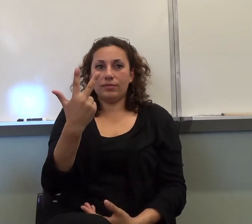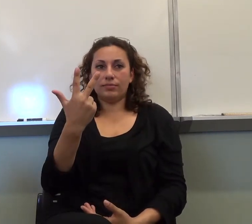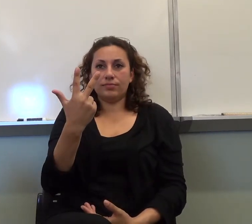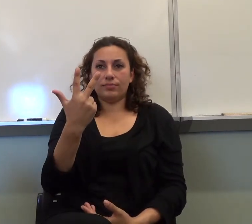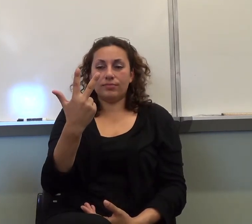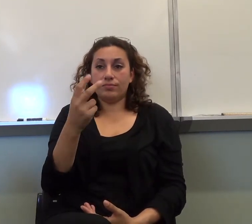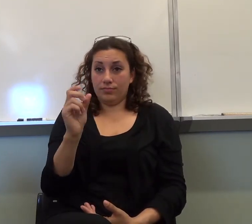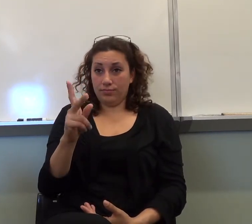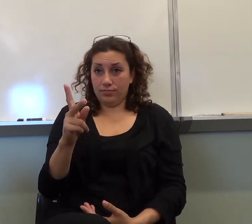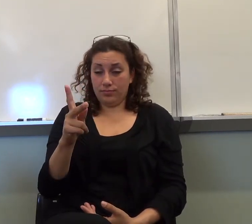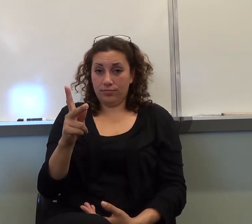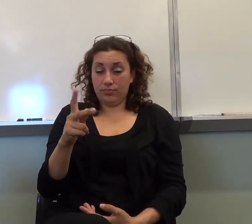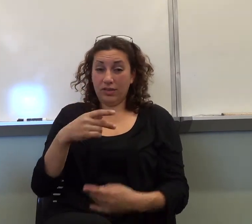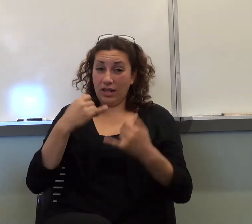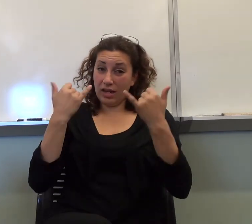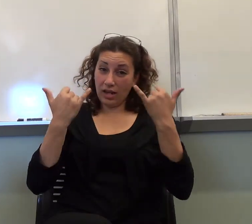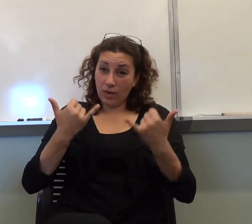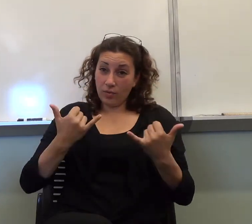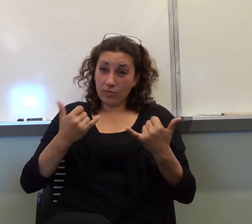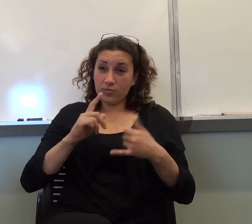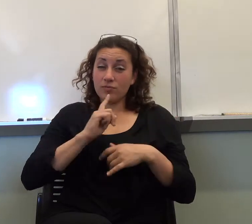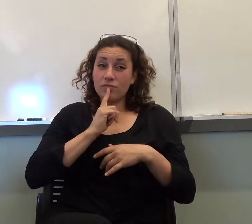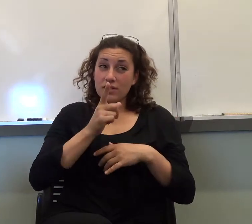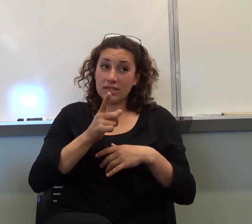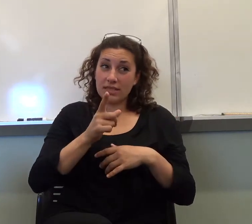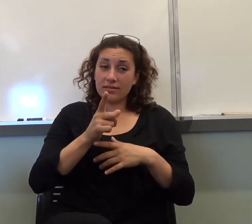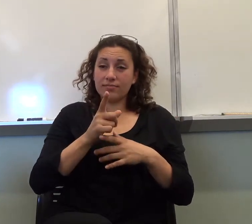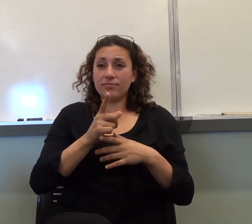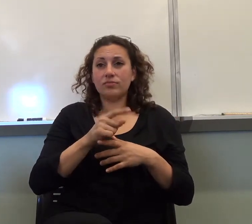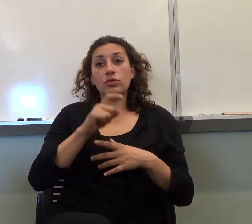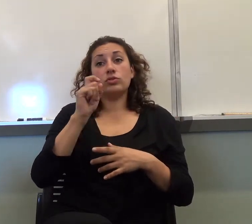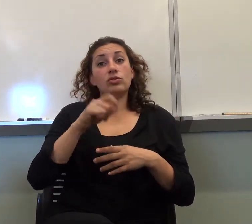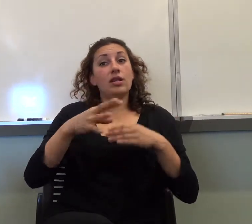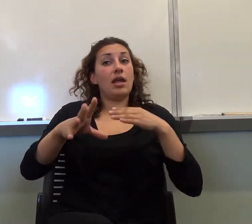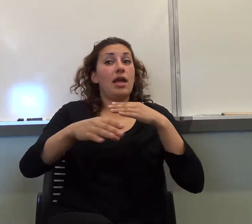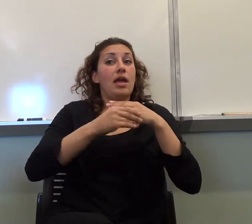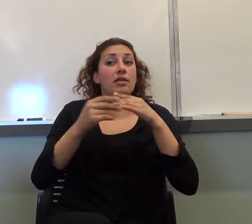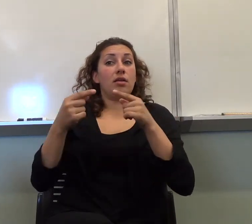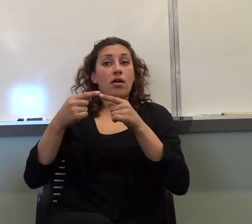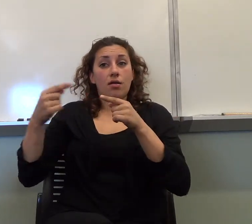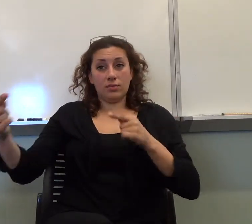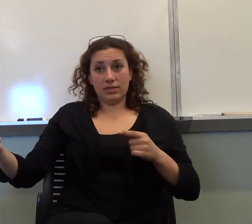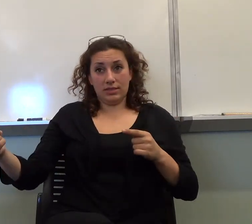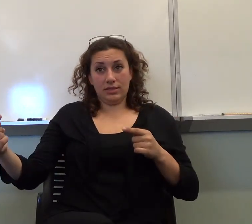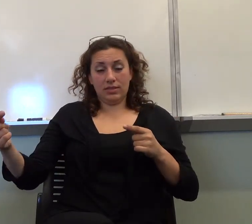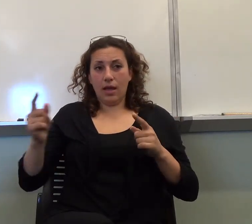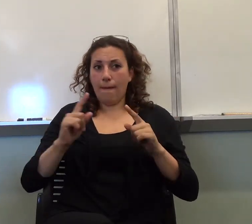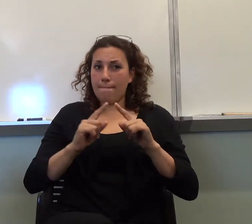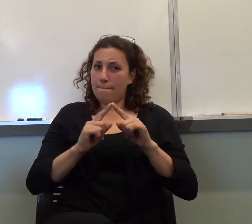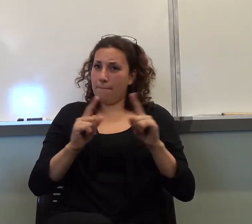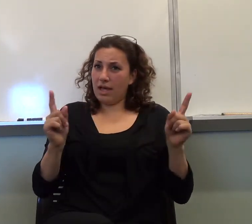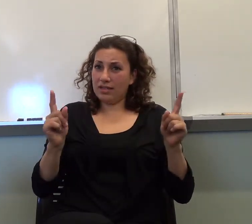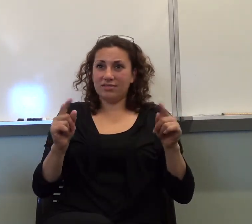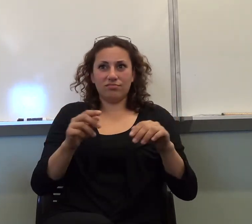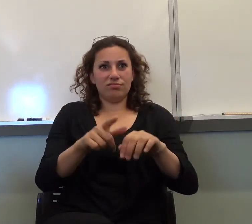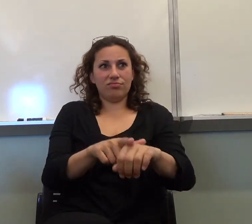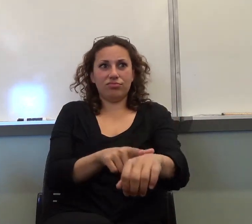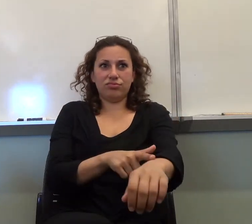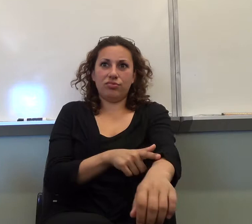Okay, now again, technically, we should be doing addition of the opposite. But that takes so long that it's almost not worth doing.